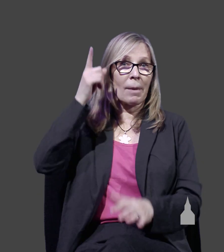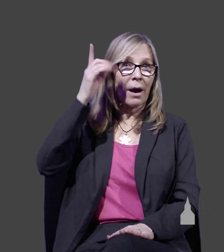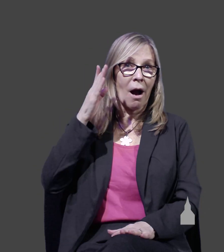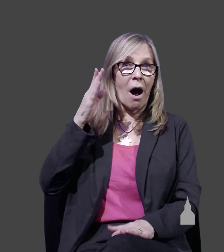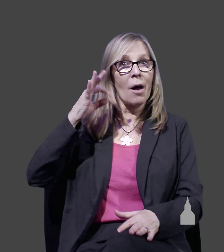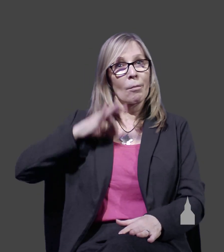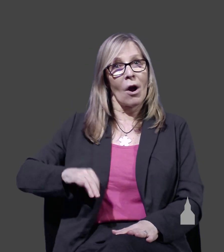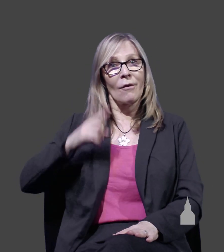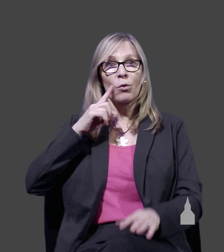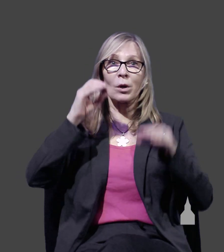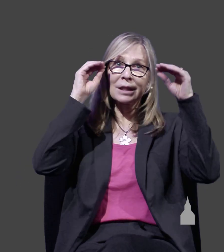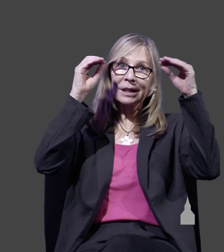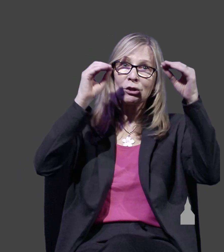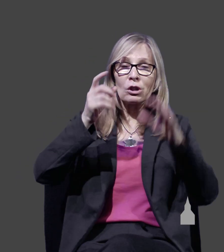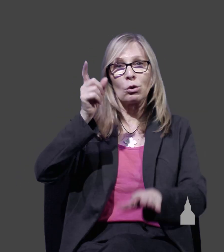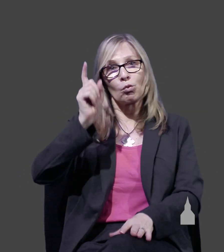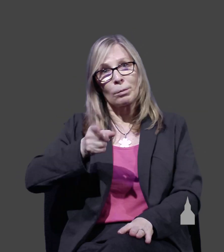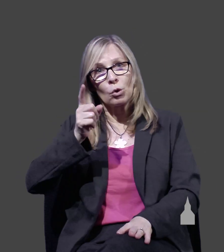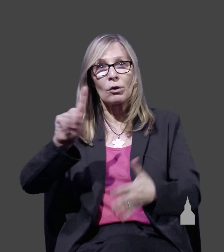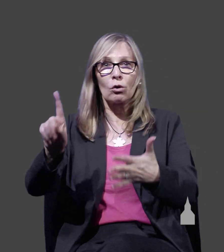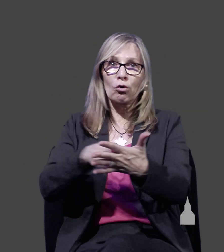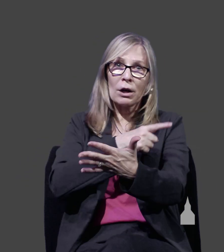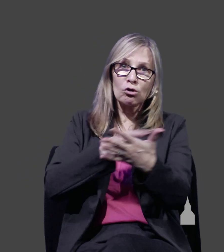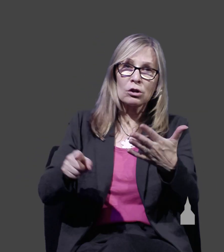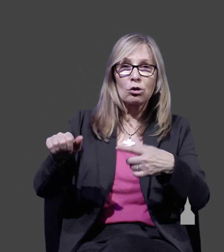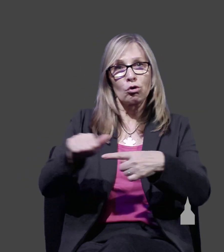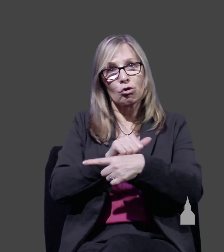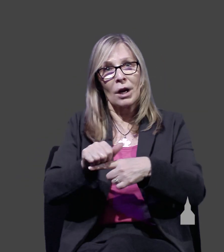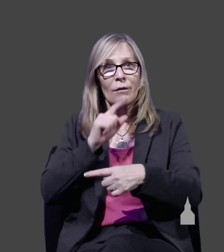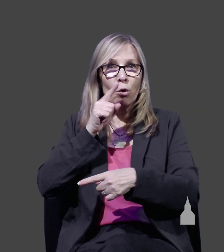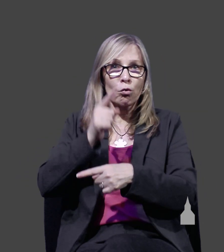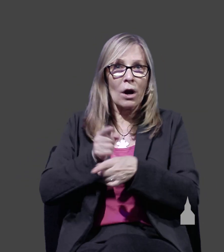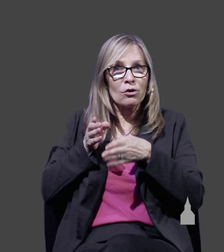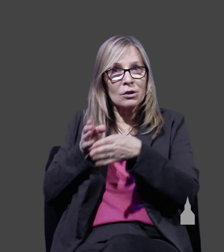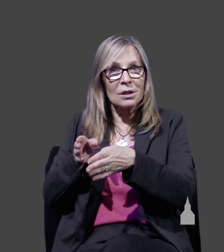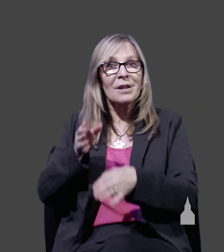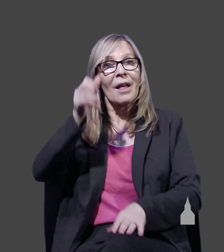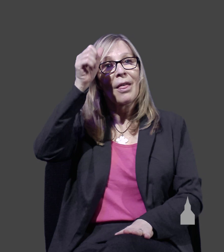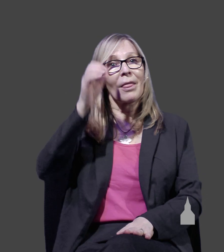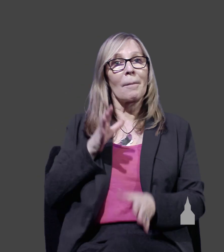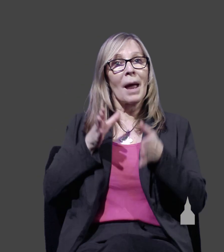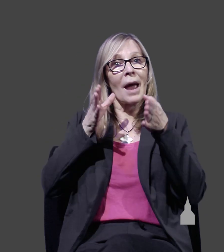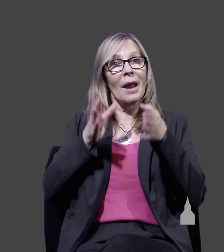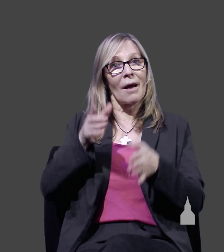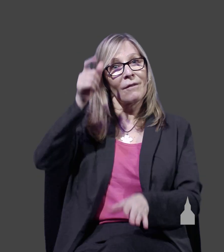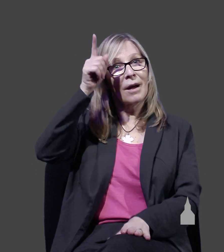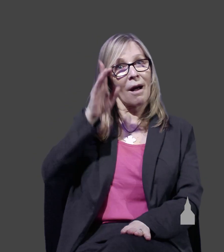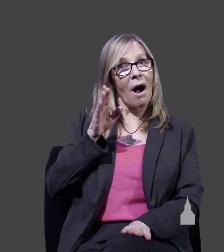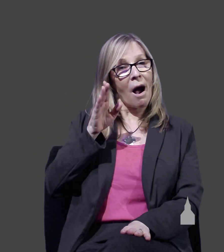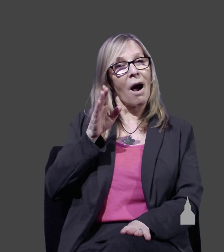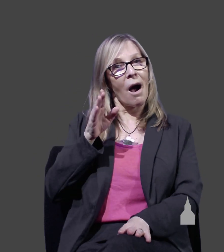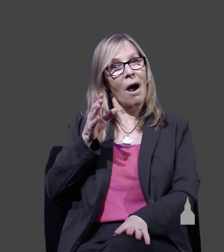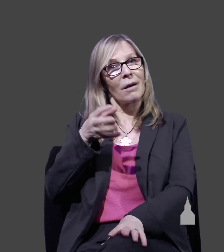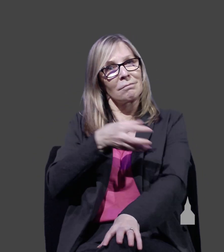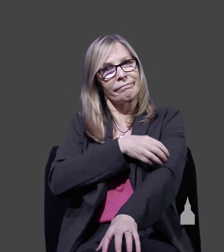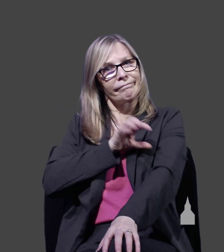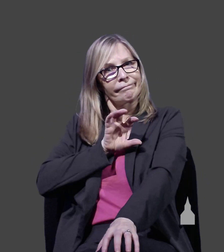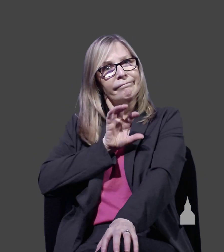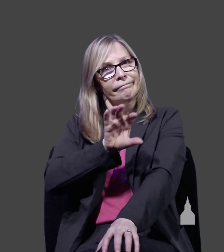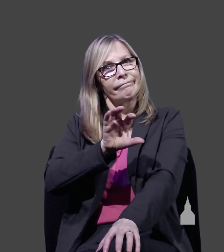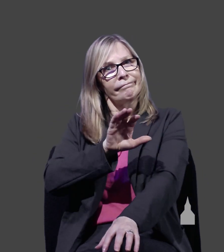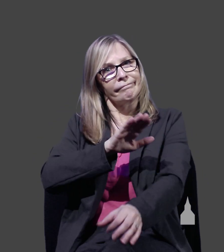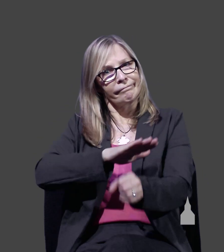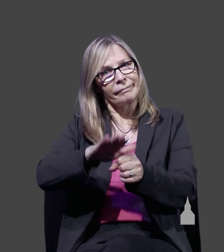profitable for teaching, for reproof, for correction, for training in righteousness, so that the man of God may be adequate, equipped for every